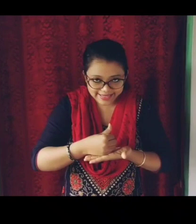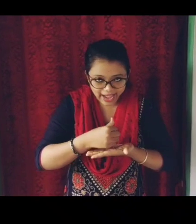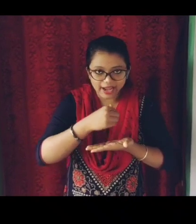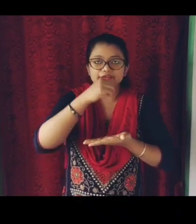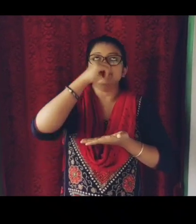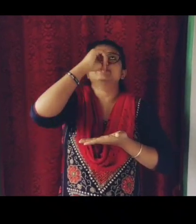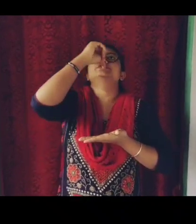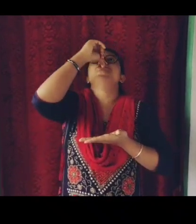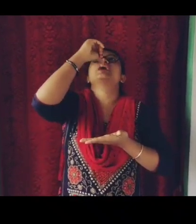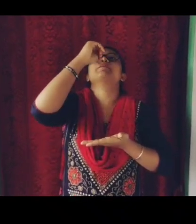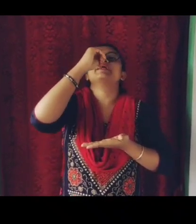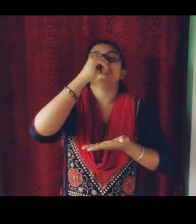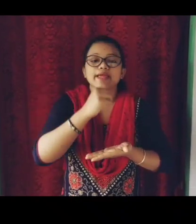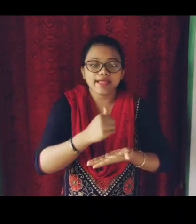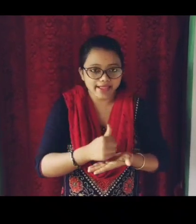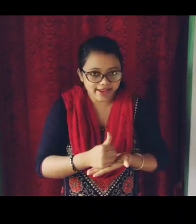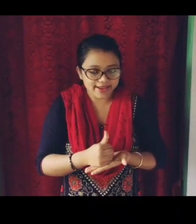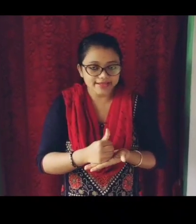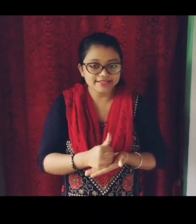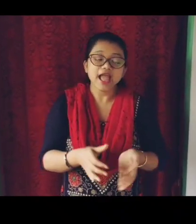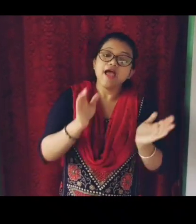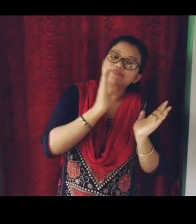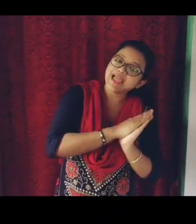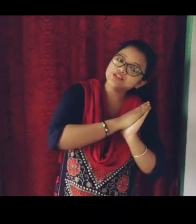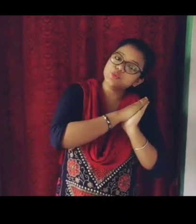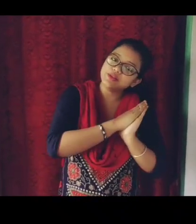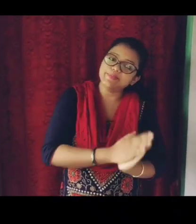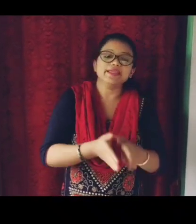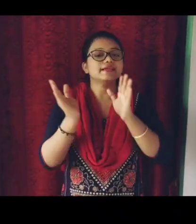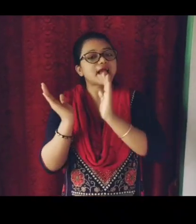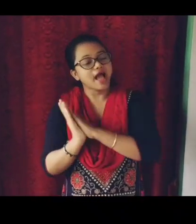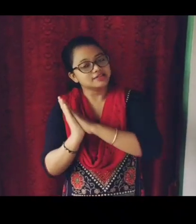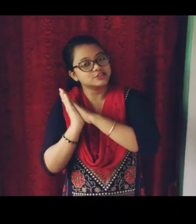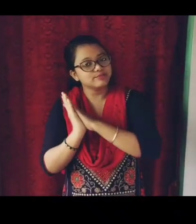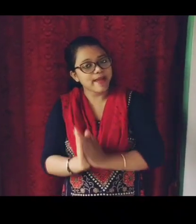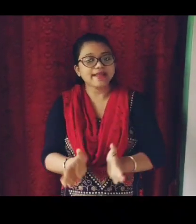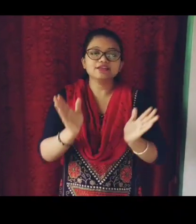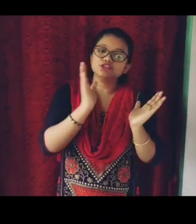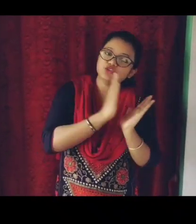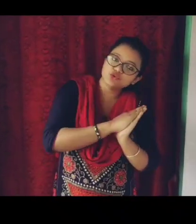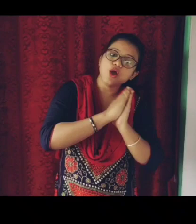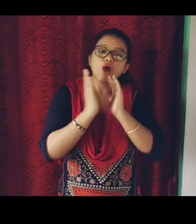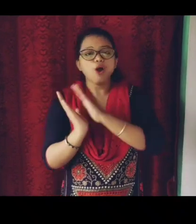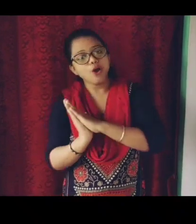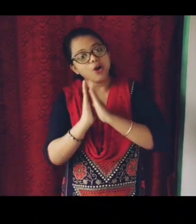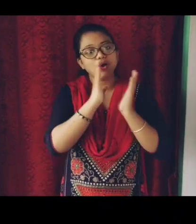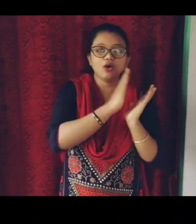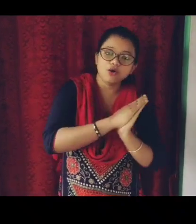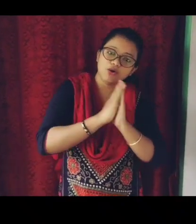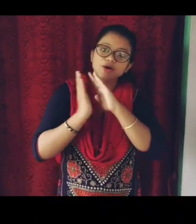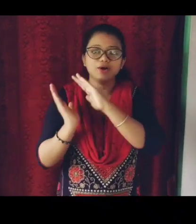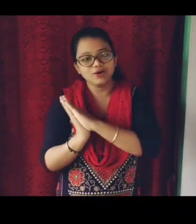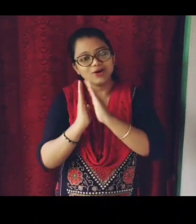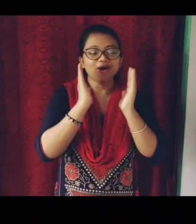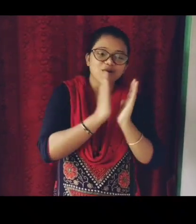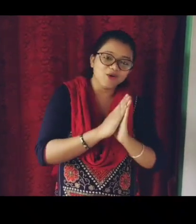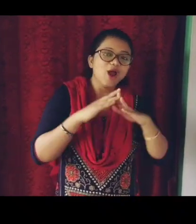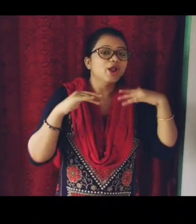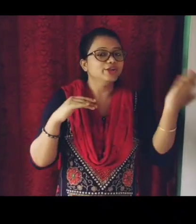Tea, I drink with jam and bread. That will bring us back to ho, ho, ho, ho. Do,